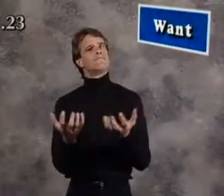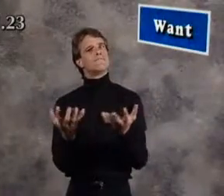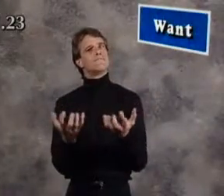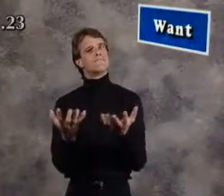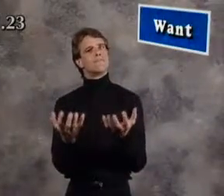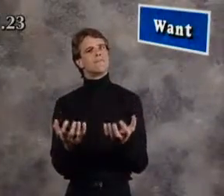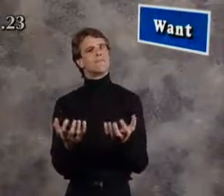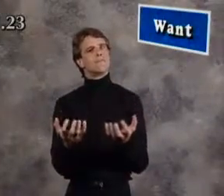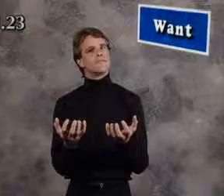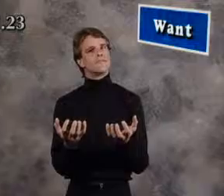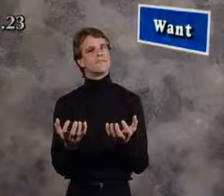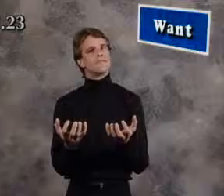Want.